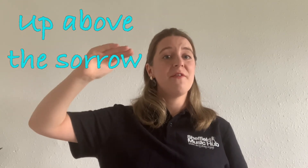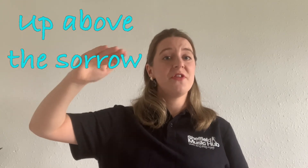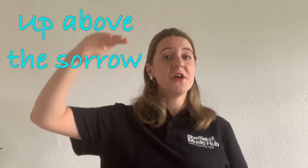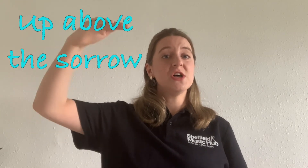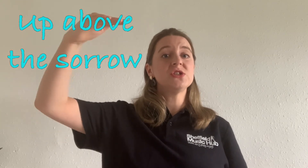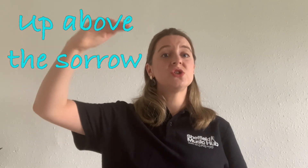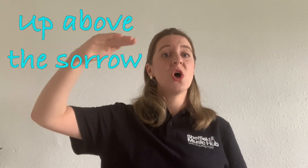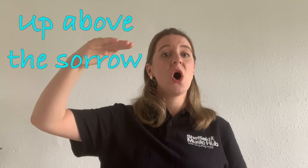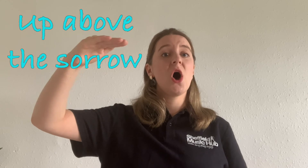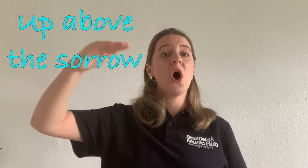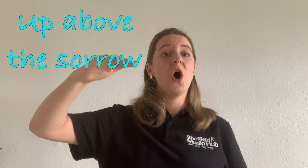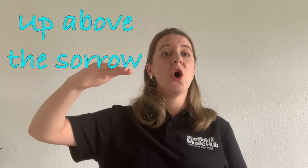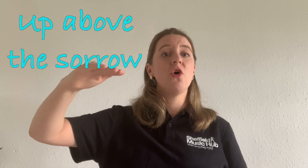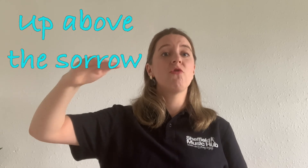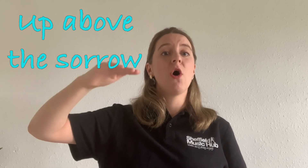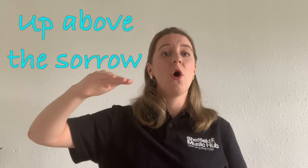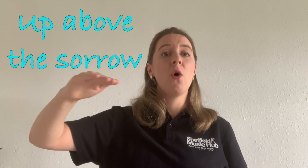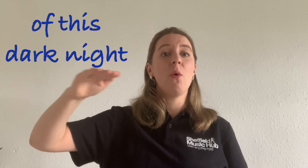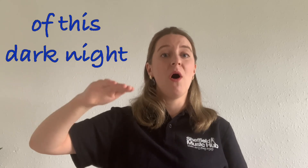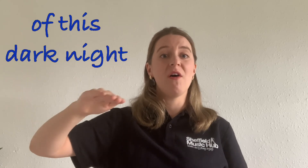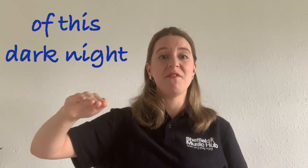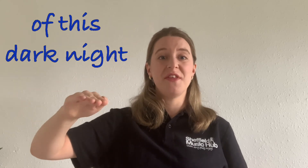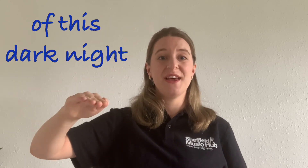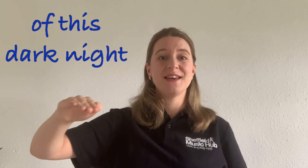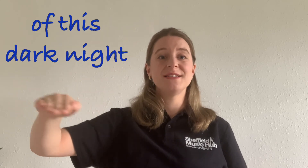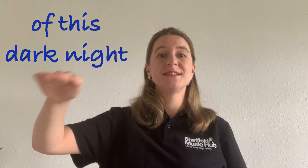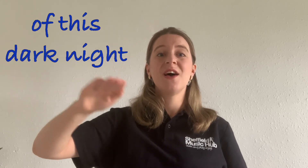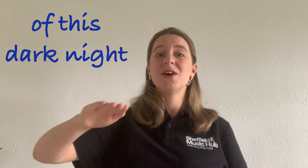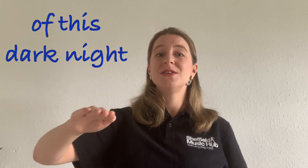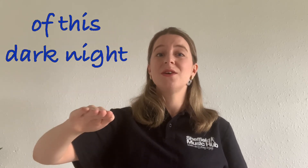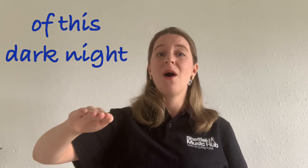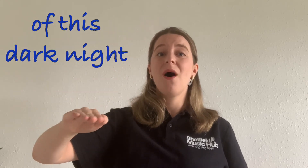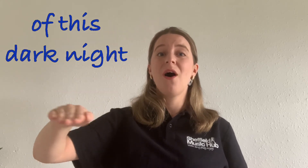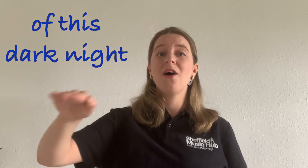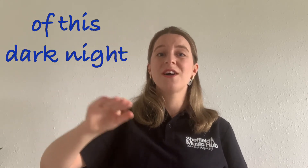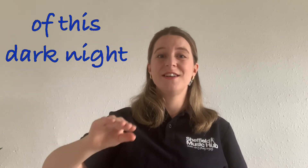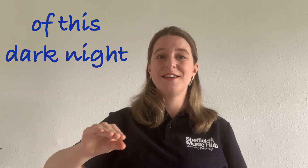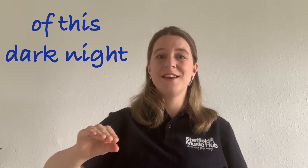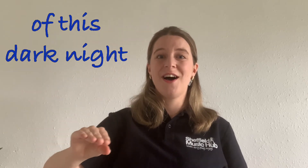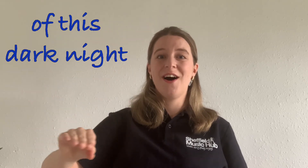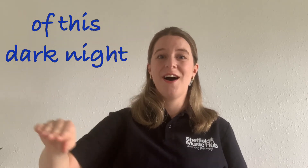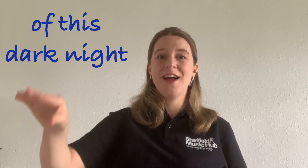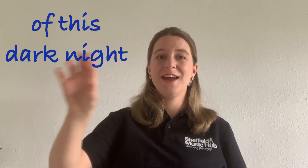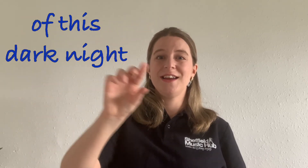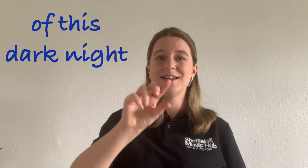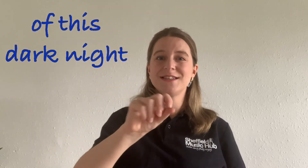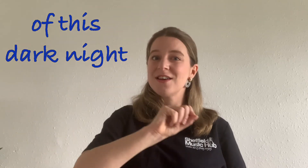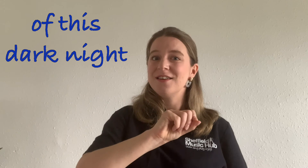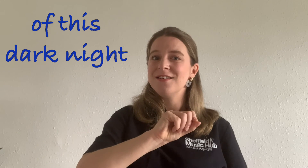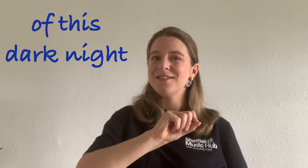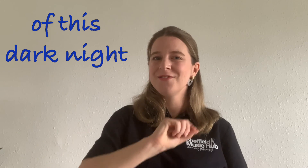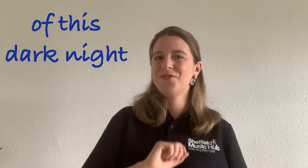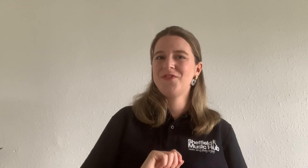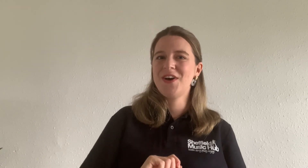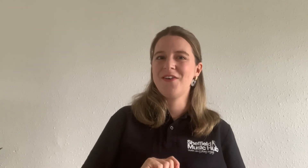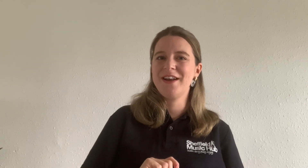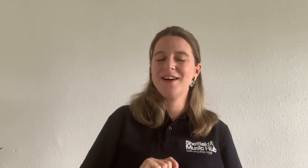the sorrow of this dark night. Very